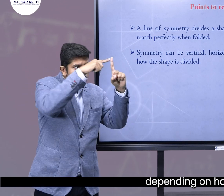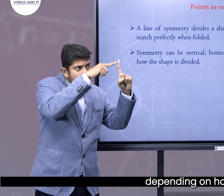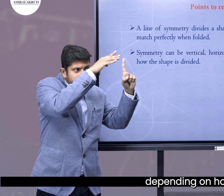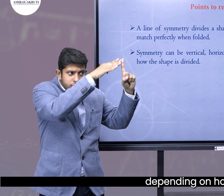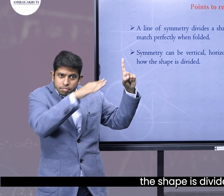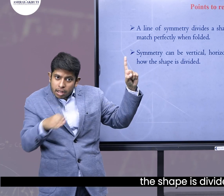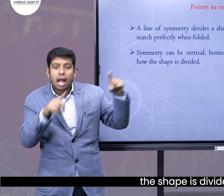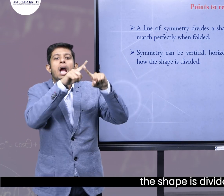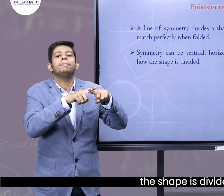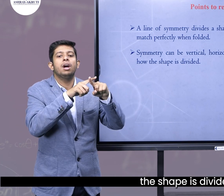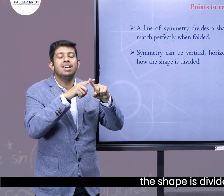depending on how the shape is divided.